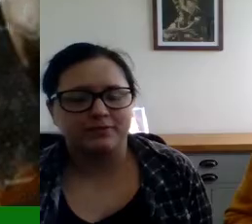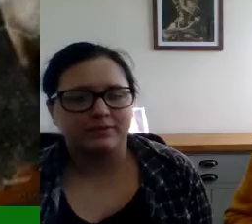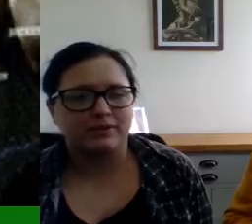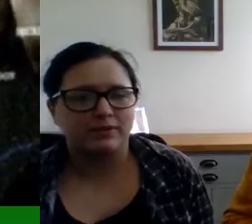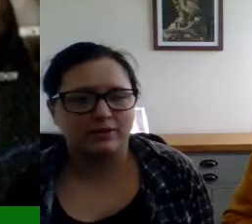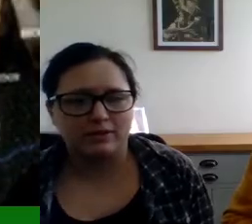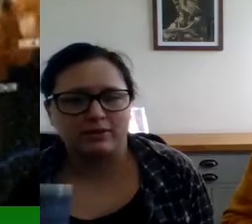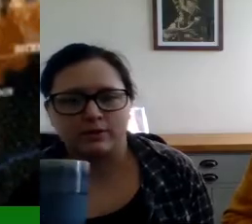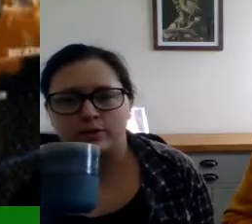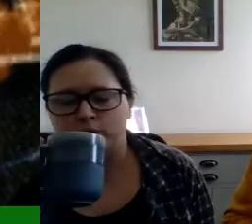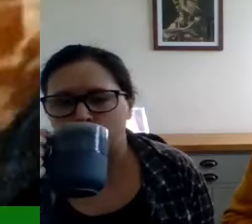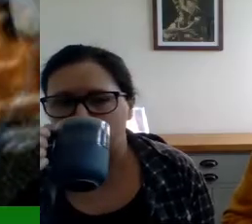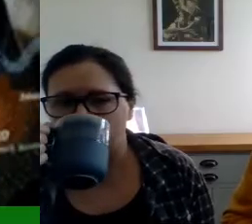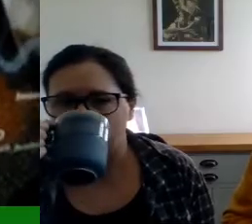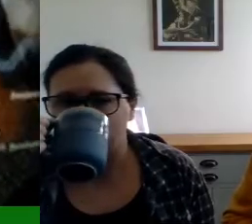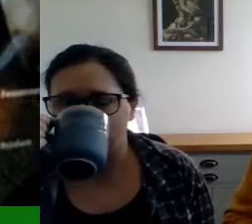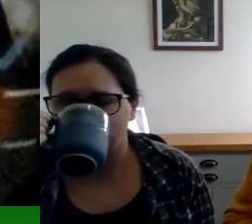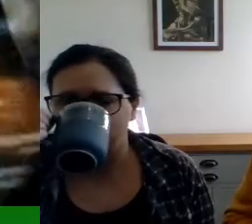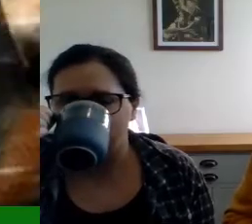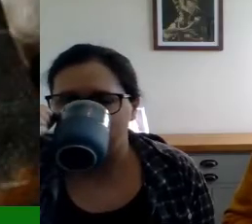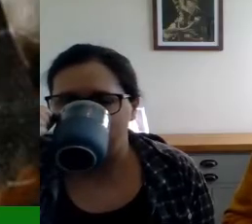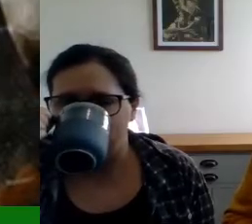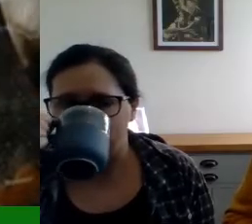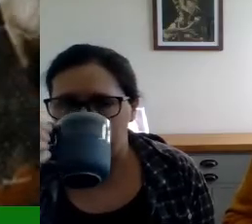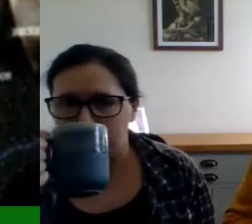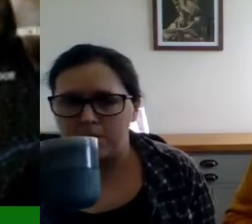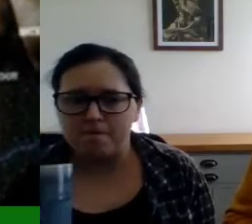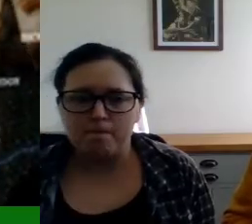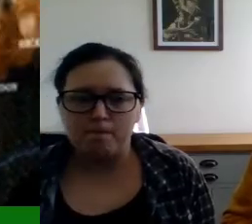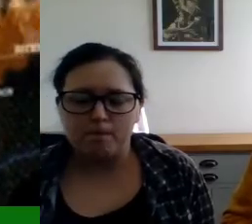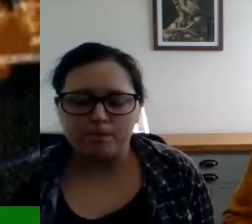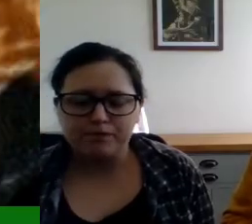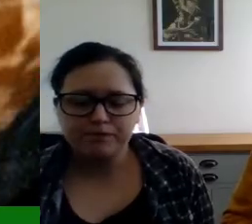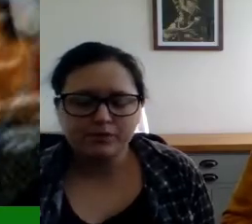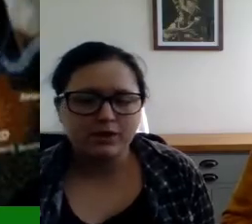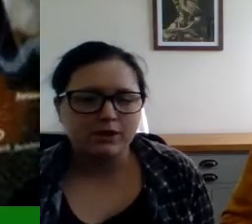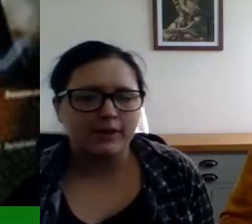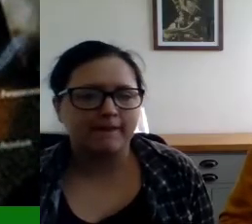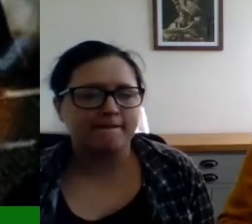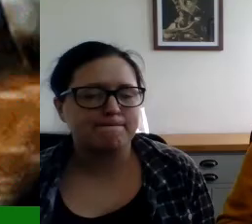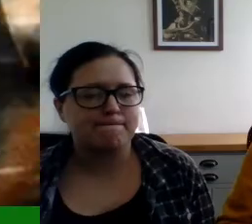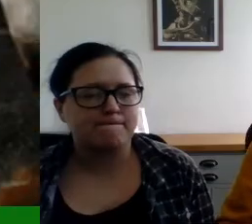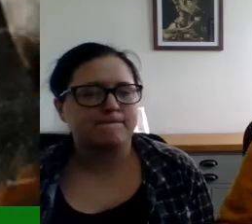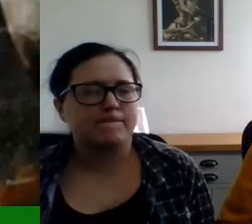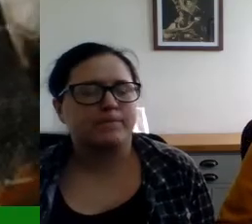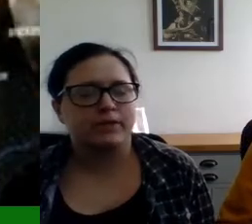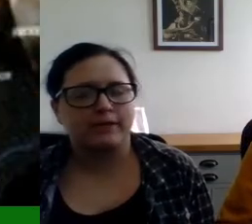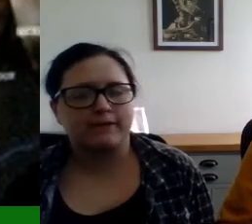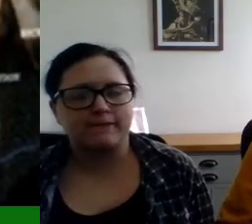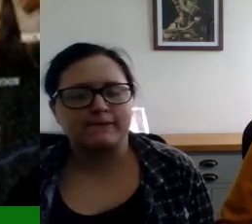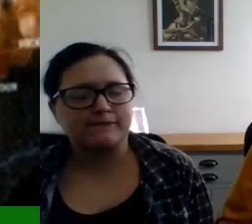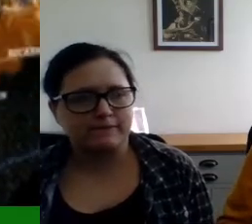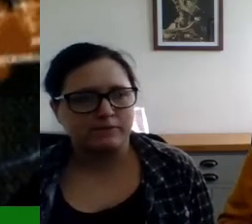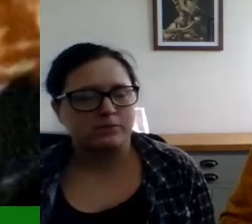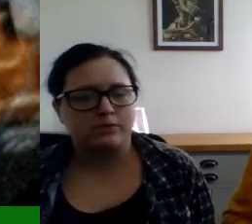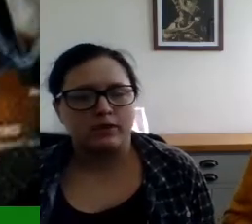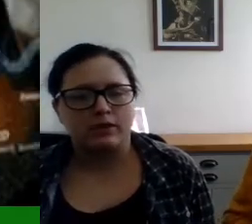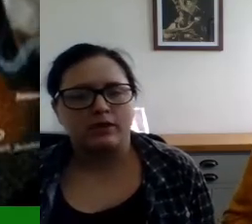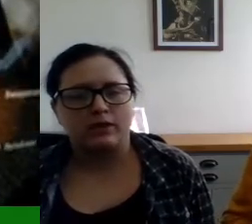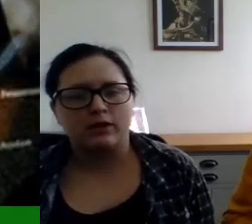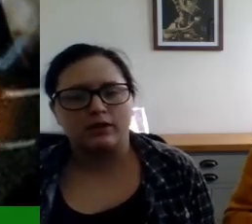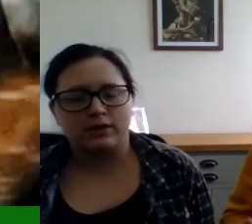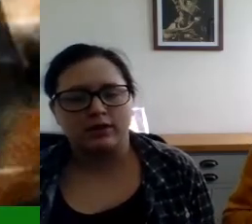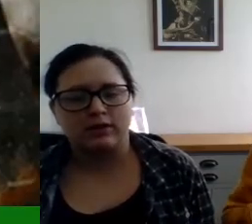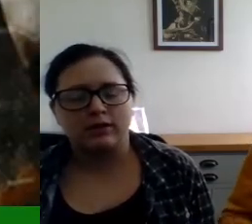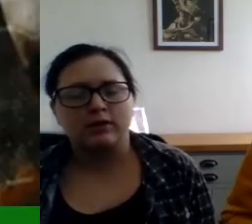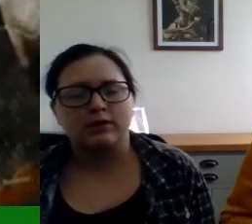something to make it kind of stick in your brain more. Something that you see those people who can remember really long lists of things is they tend to say they're making a story of like